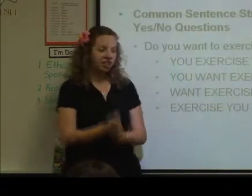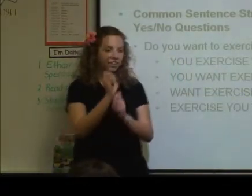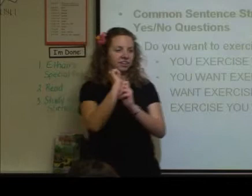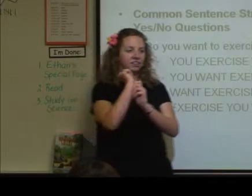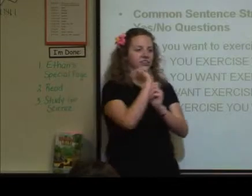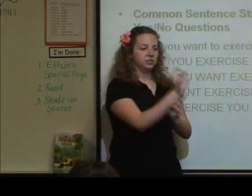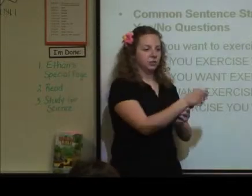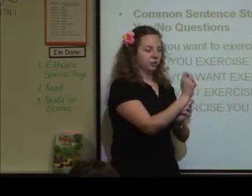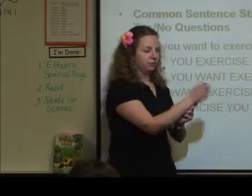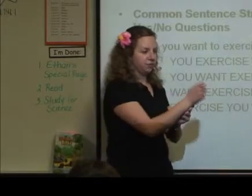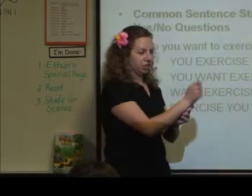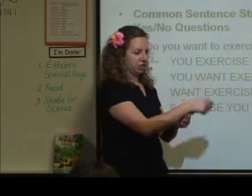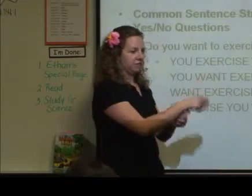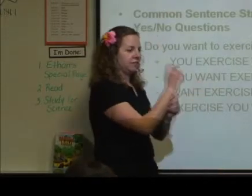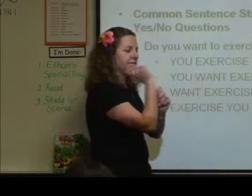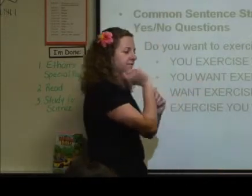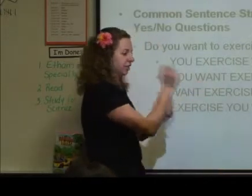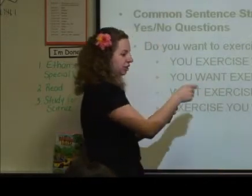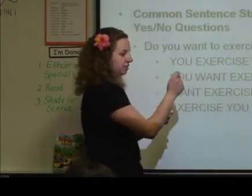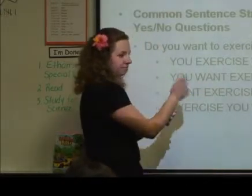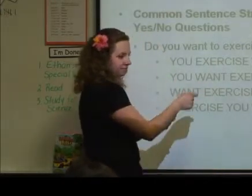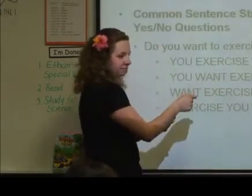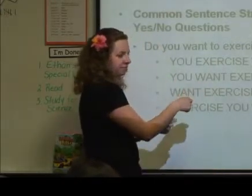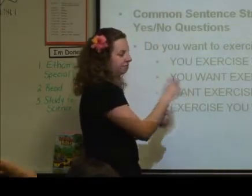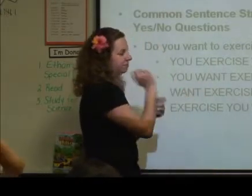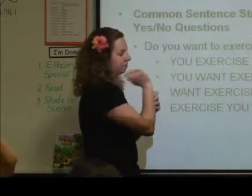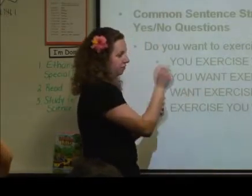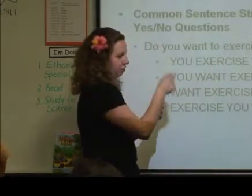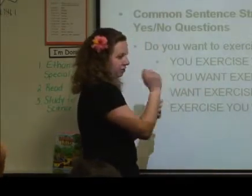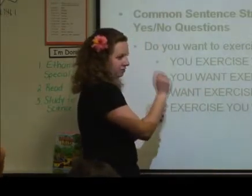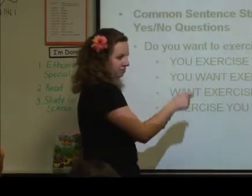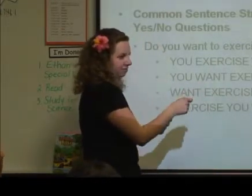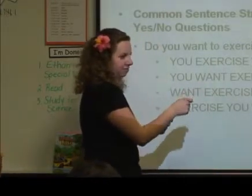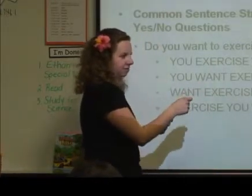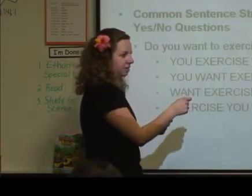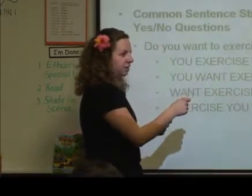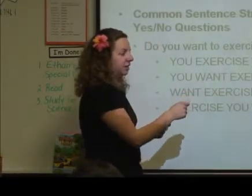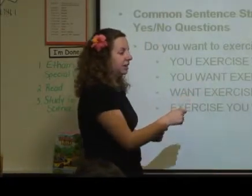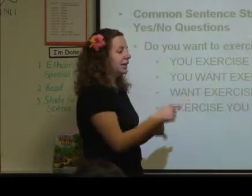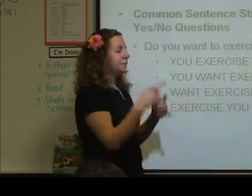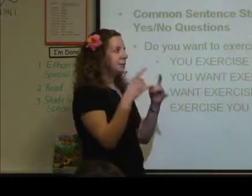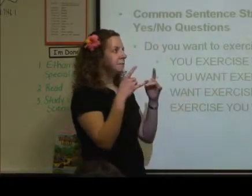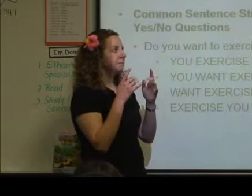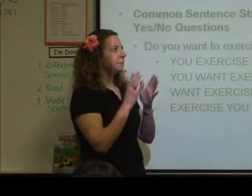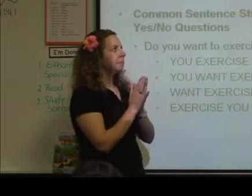Fishing. So you can go fishing. Fishing. She's going to go after animals. Camping.